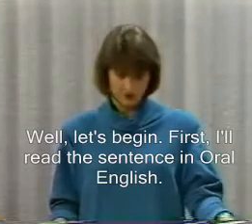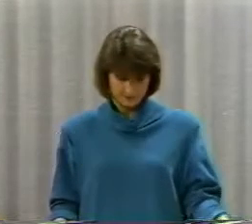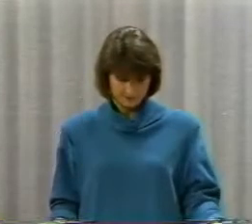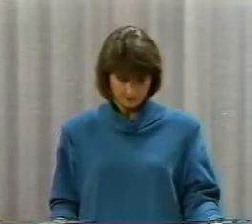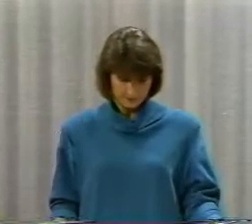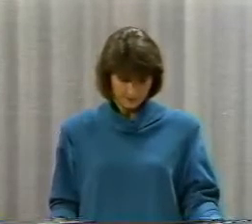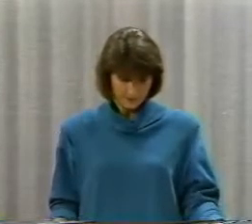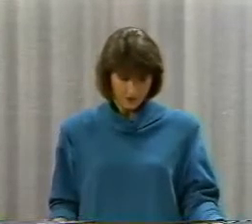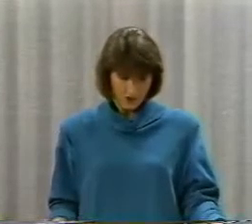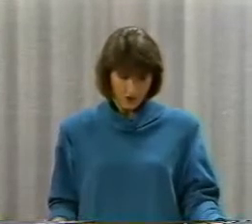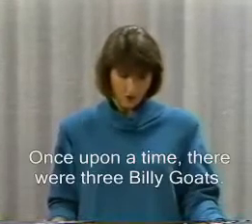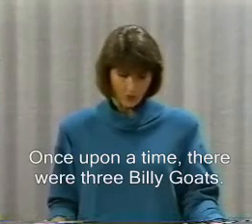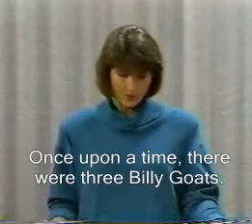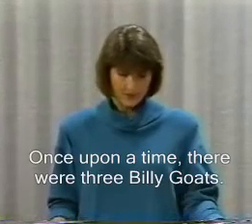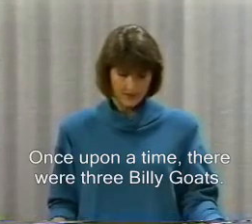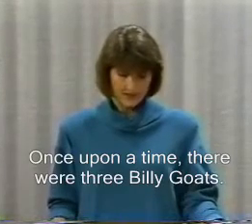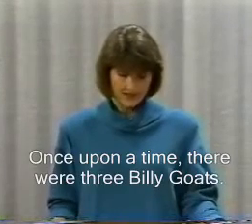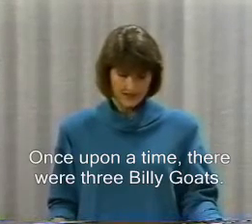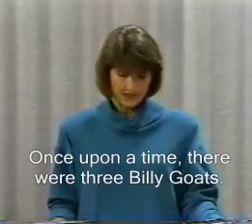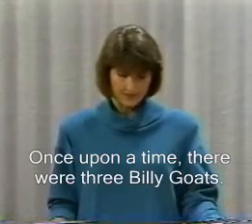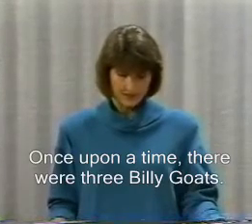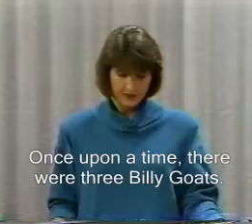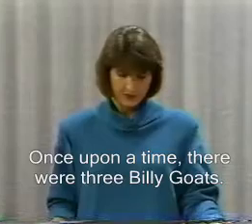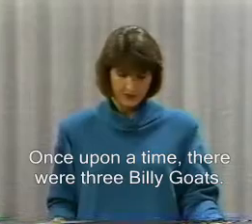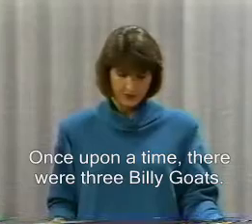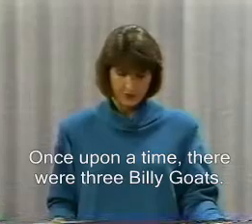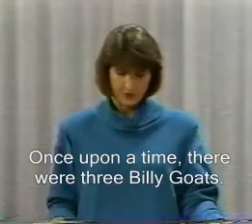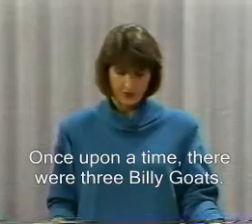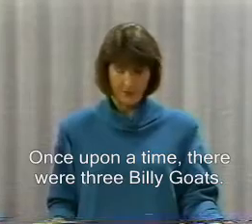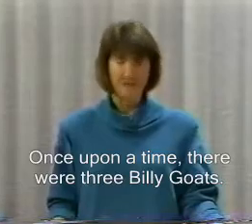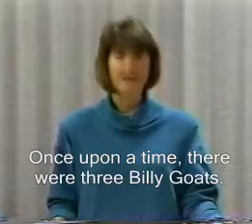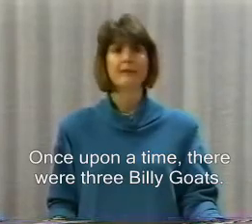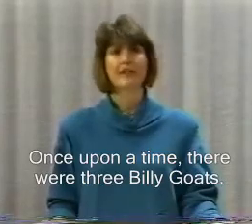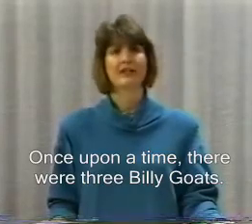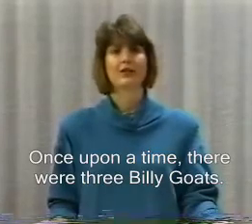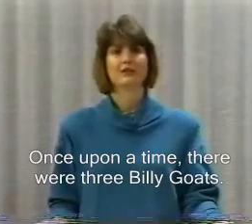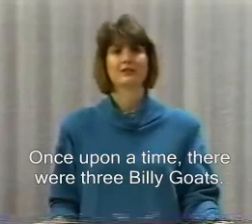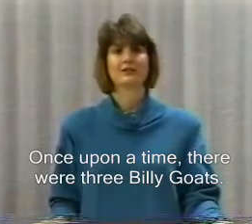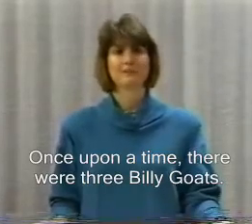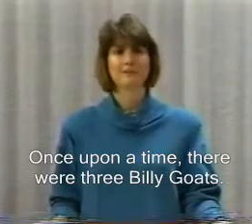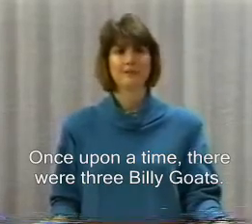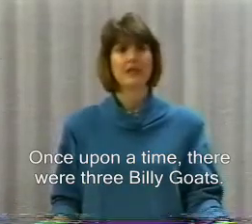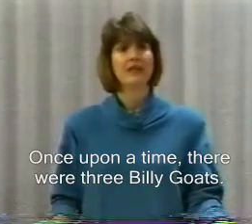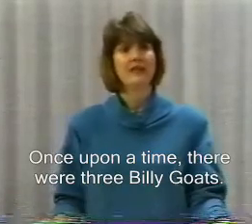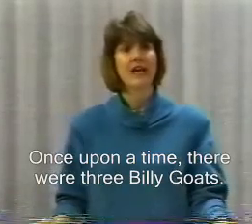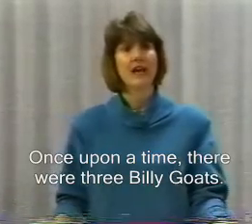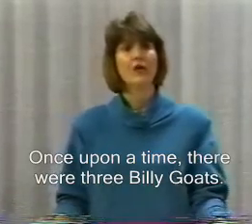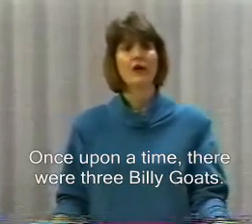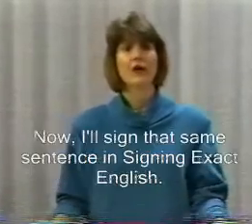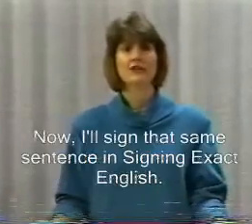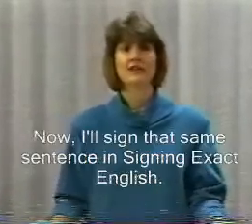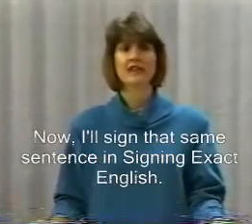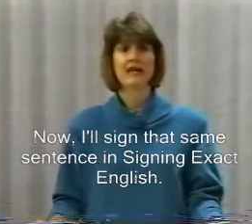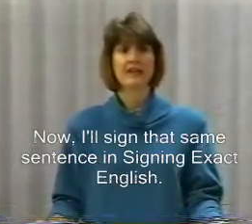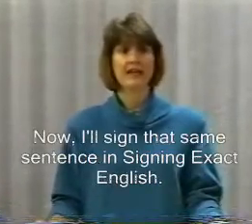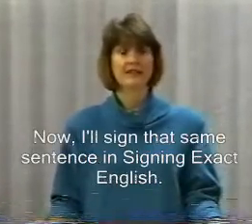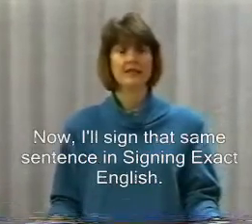English. Once upon a time, there were 3 billy goats. Now, I'll sign that